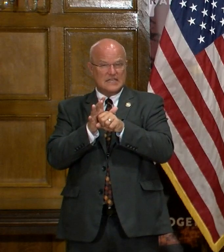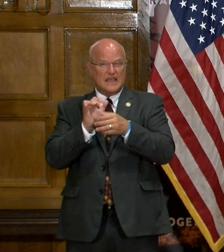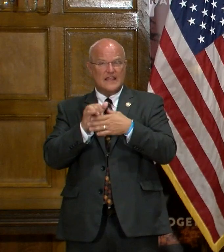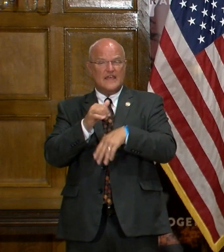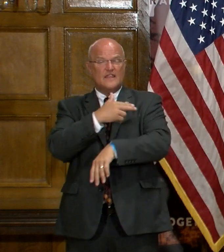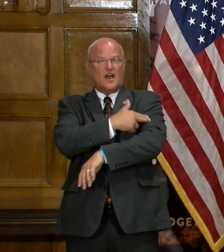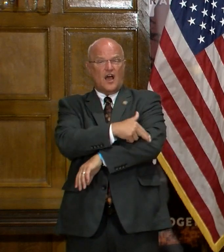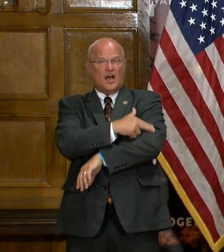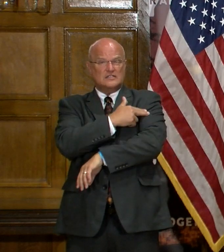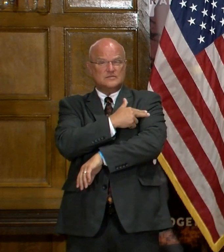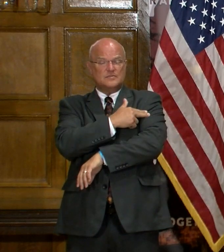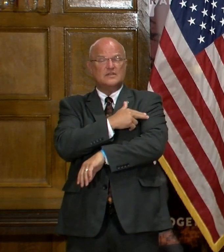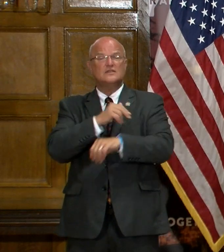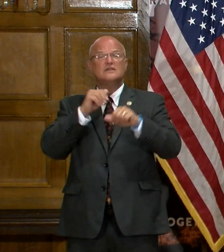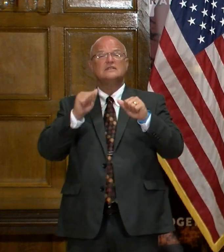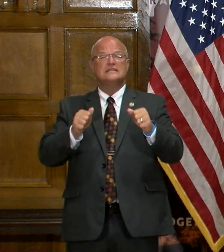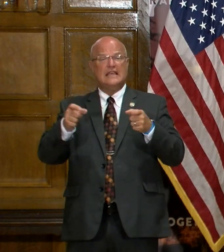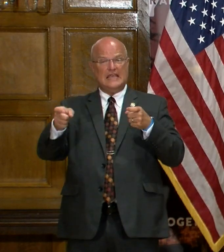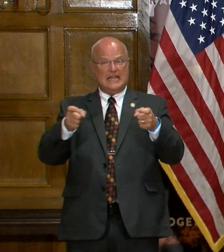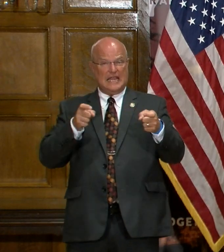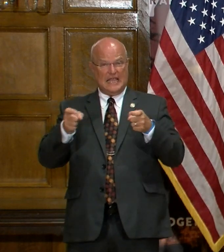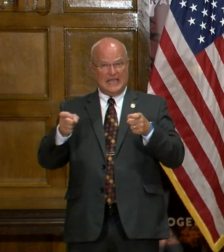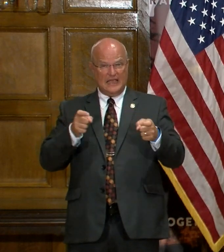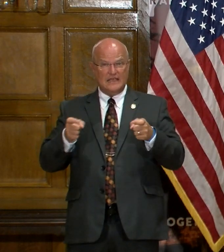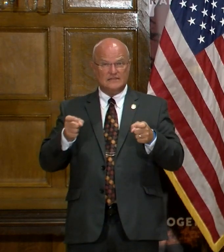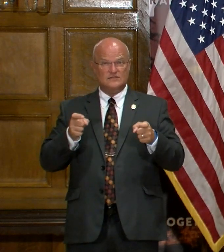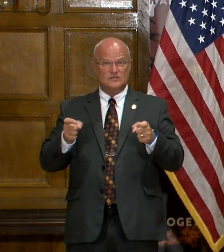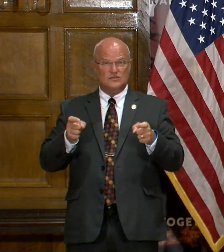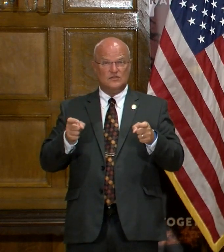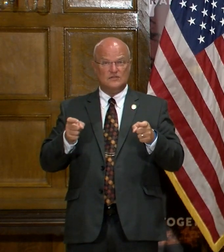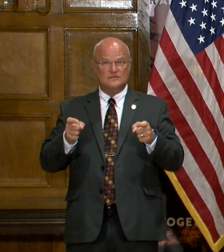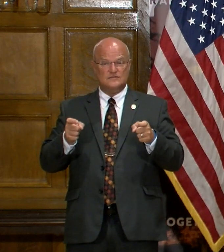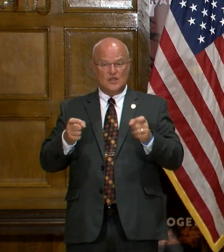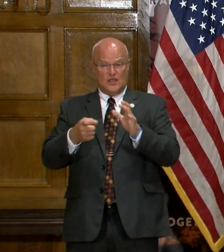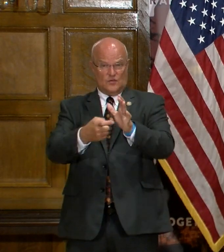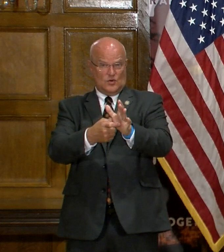that our hospitals can handle the